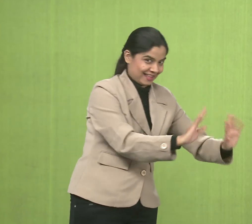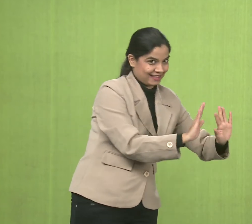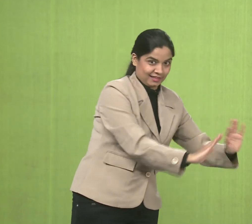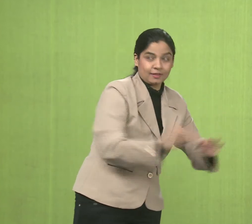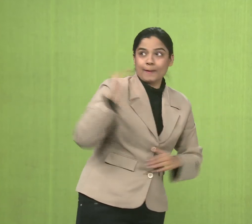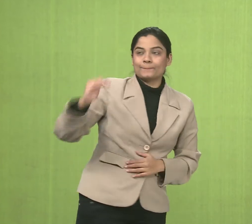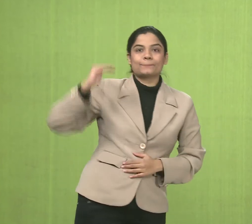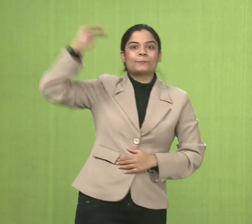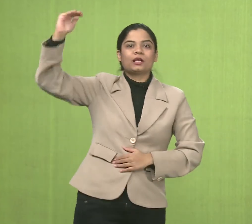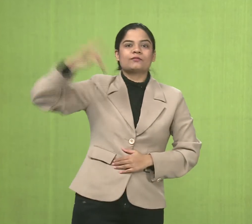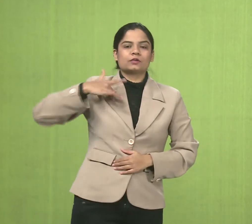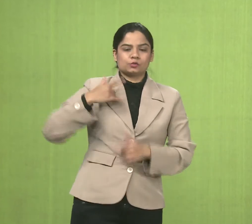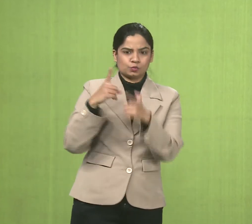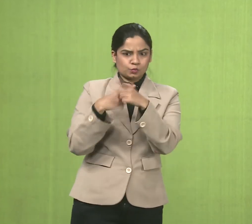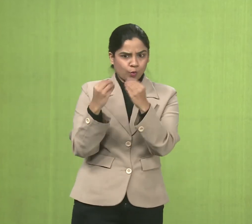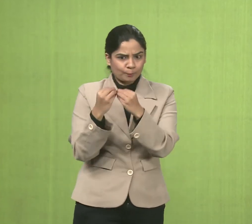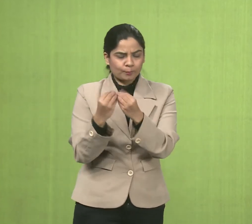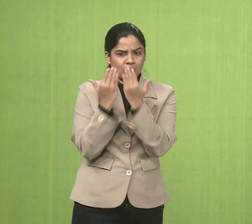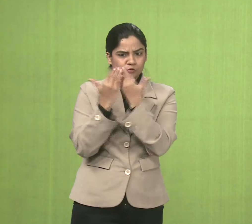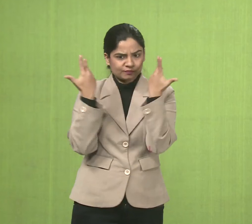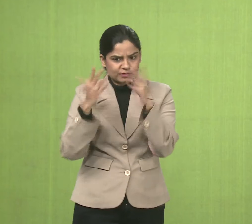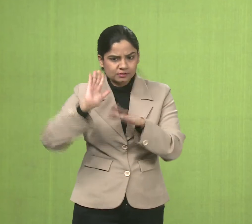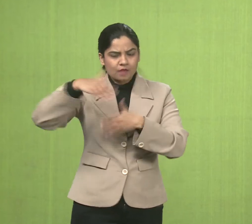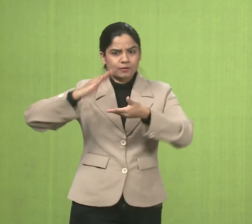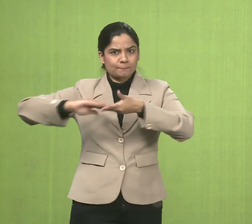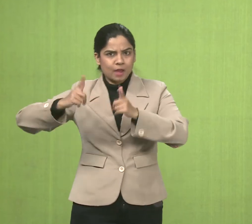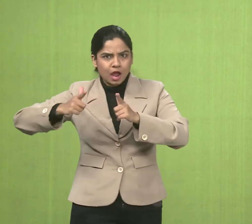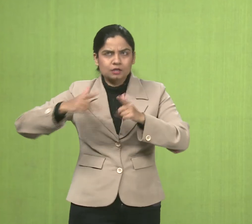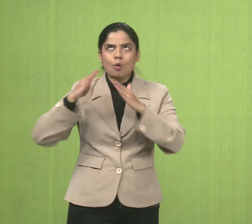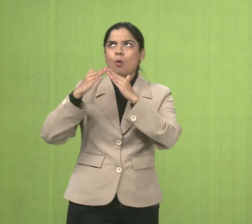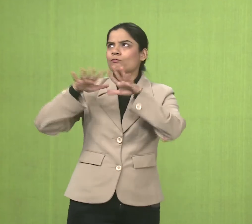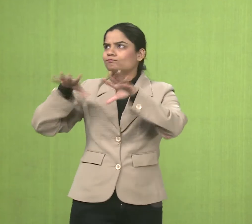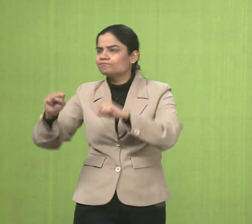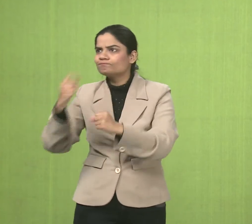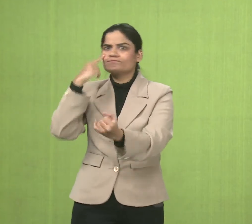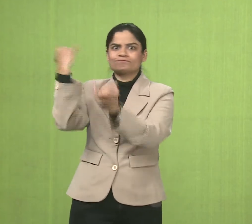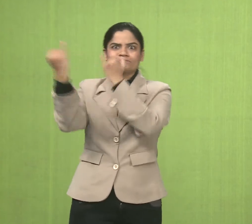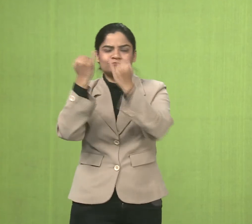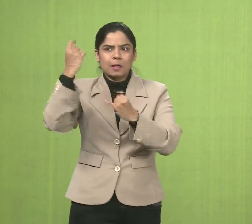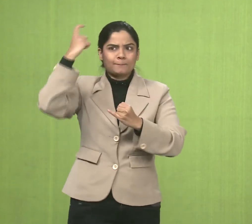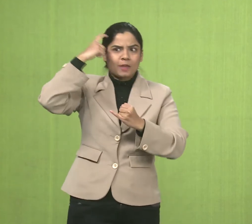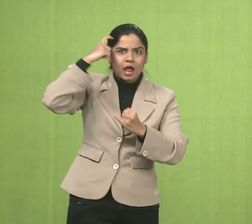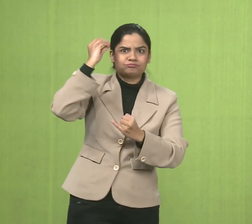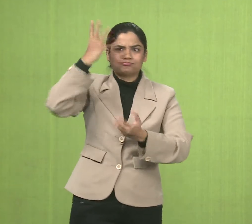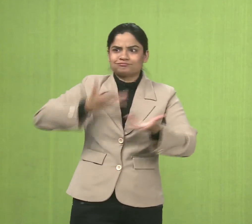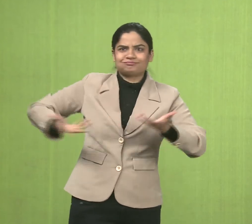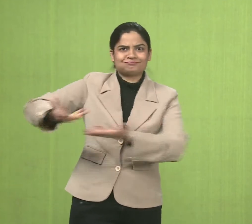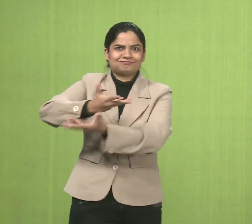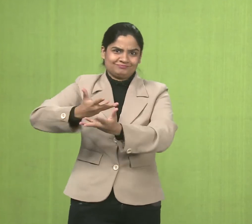etc. And then there is a group of adults who are educated, married, have a job, etc.